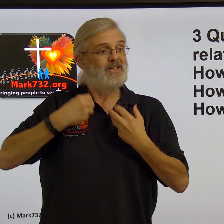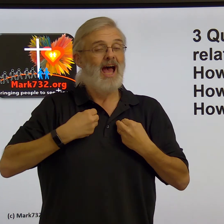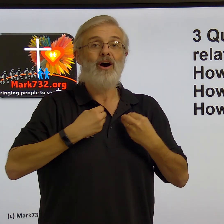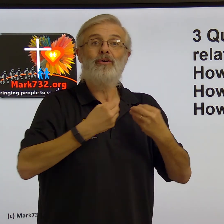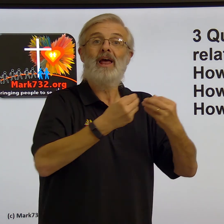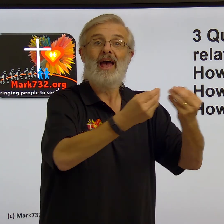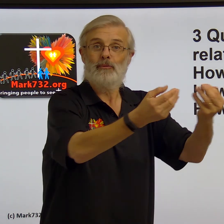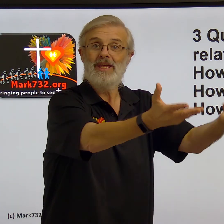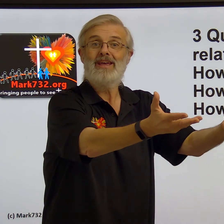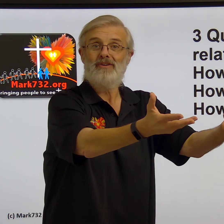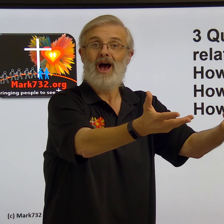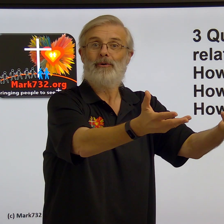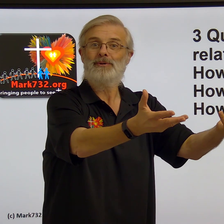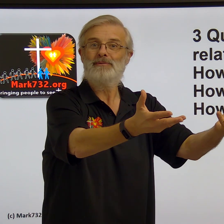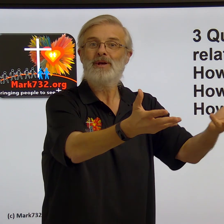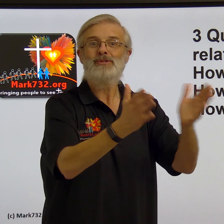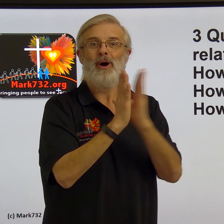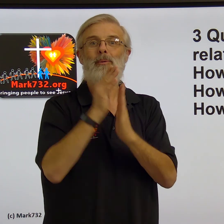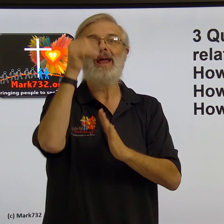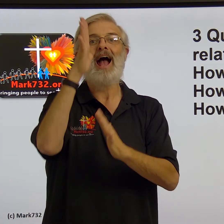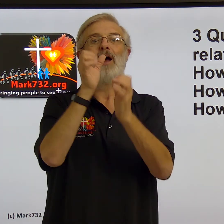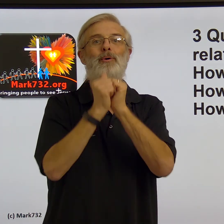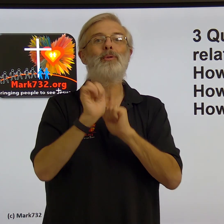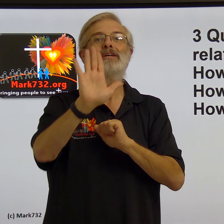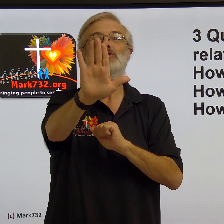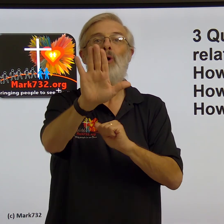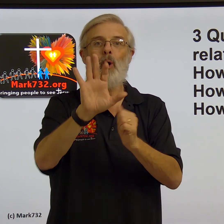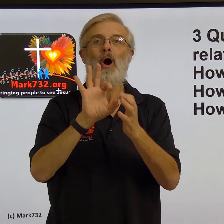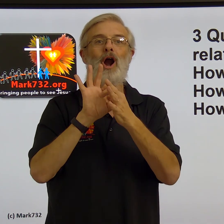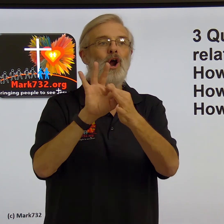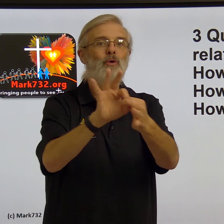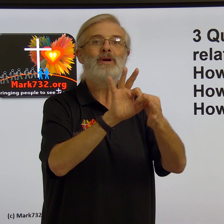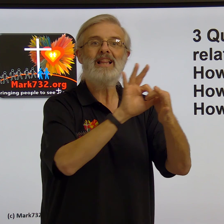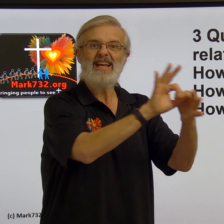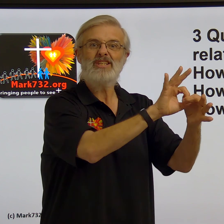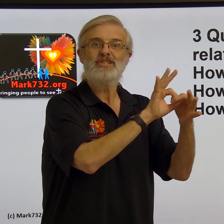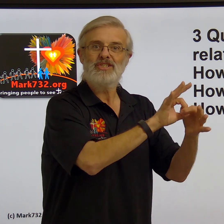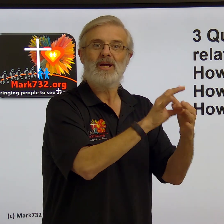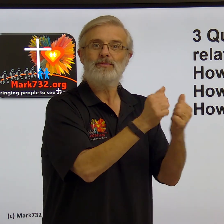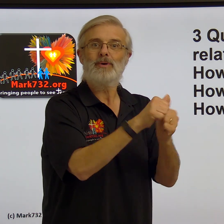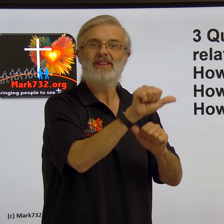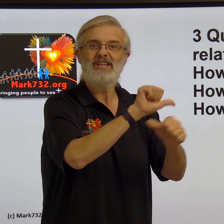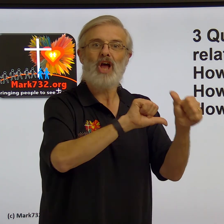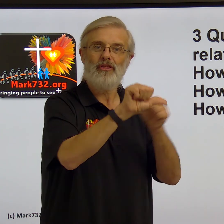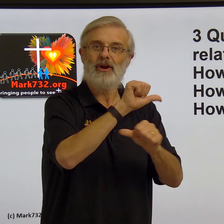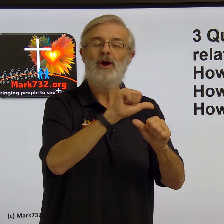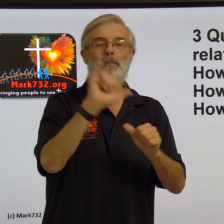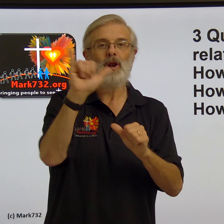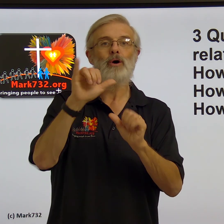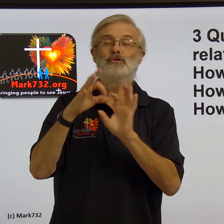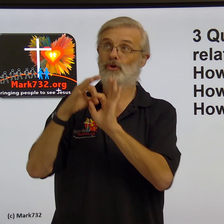down and we give it out so I pray God will bless your relationships with each other but also your